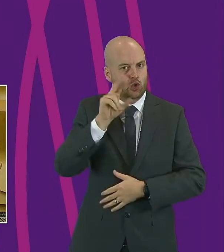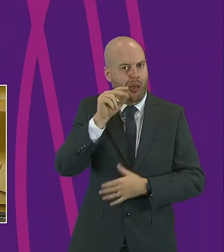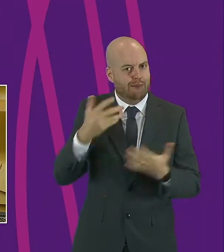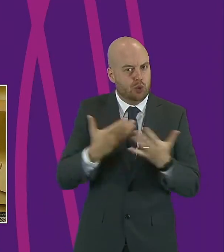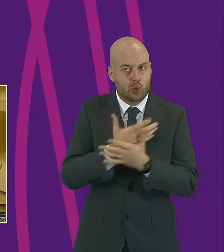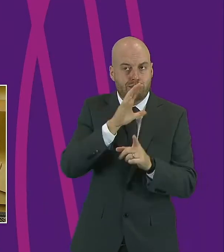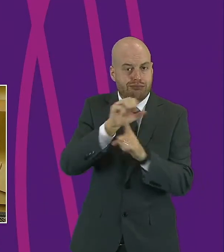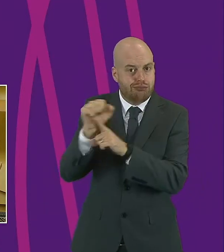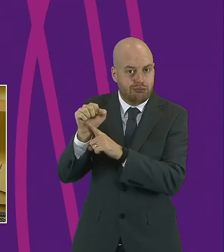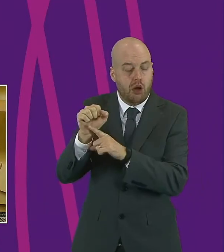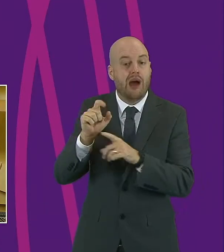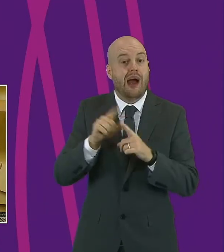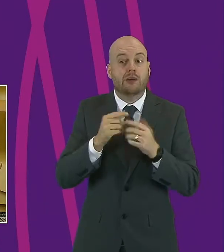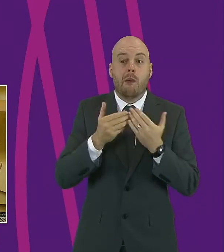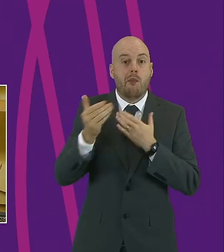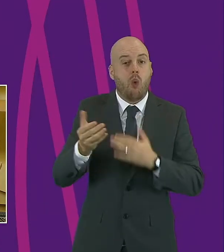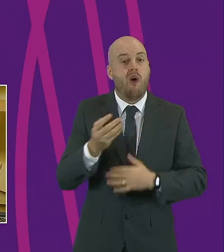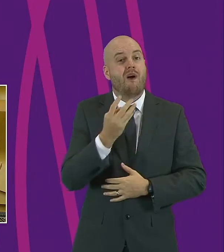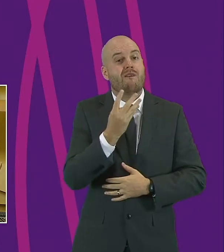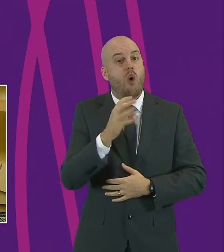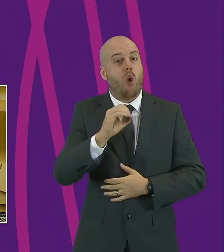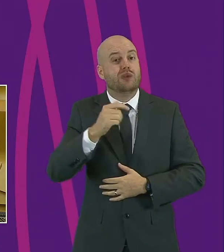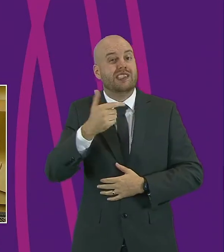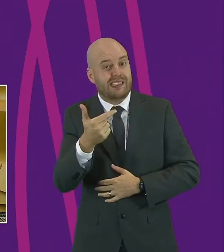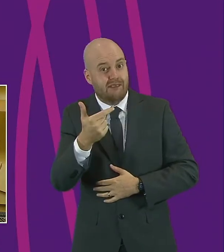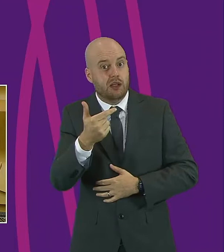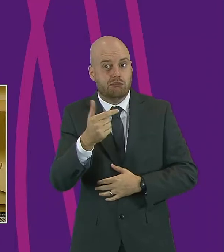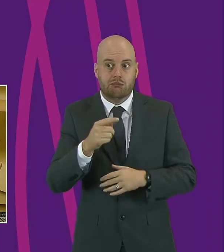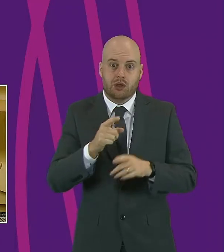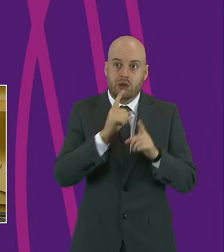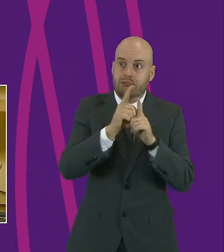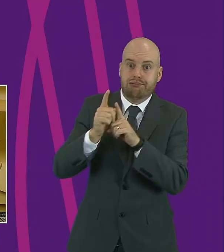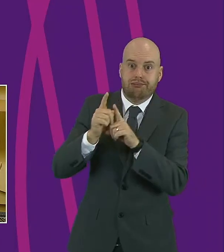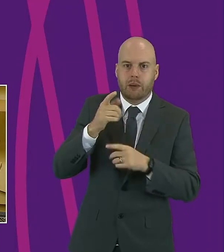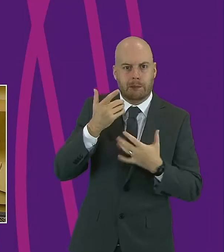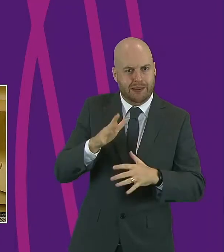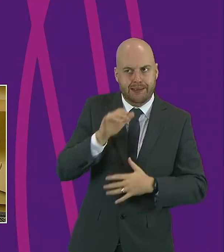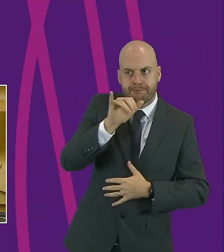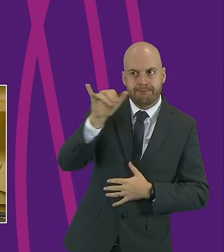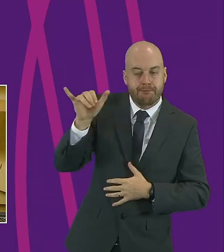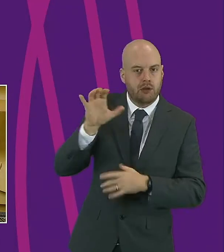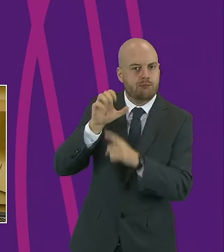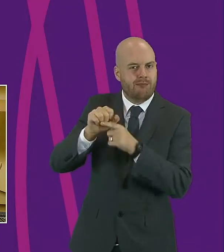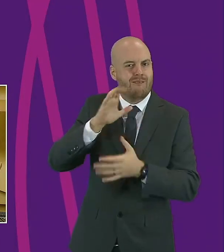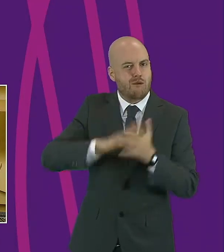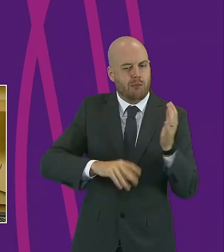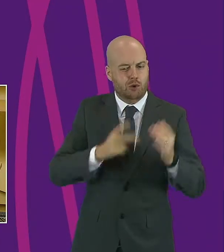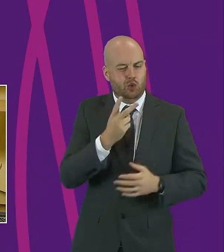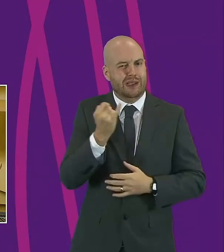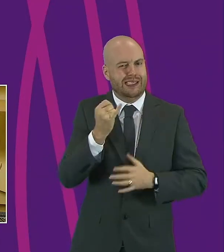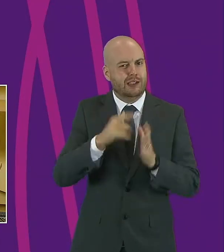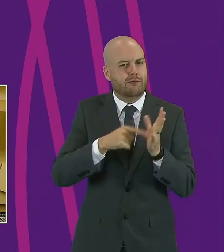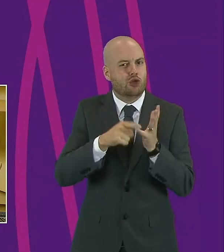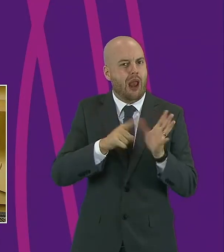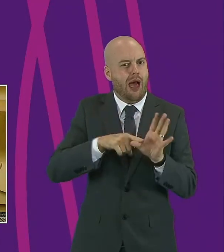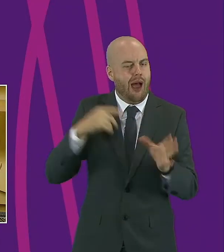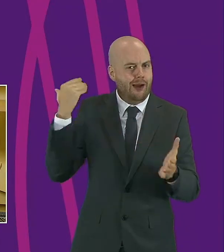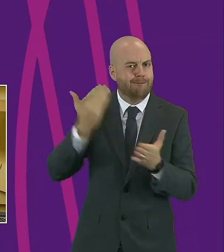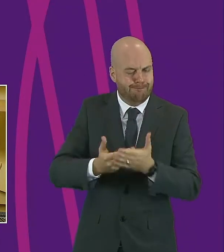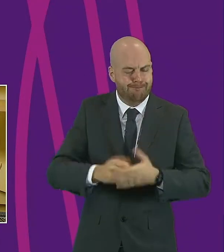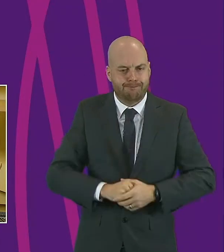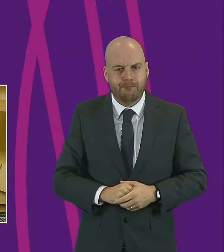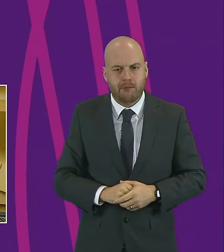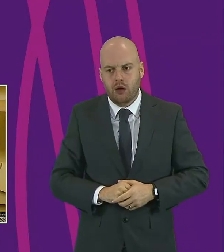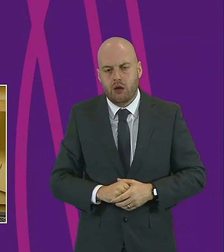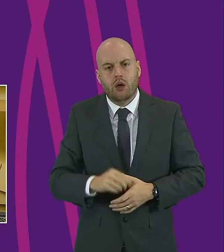have been identified in the Grampian Health Board area since the 26th of July. 237 of these are associated with the